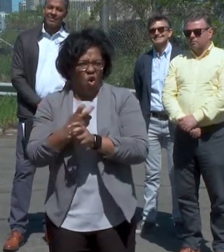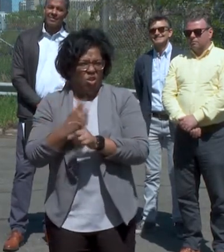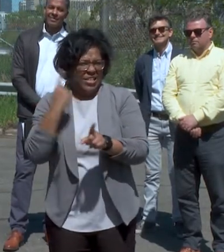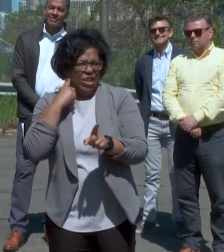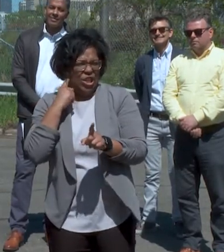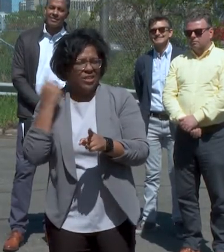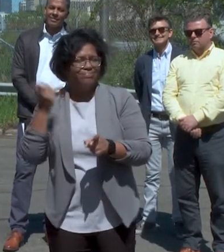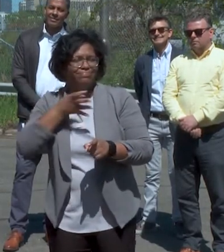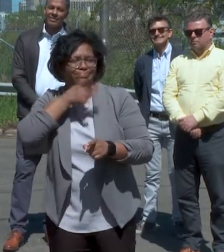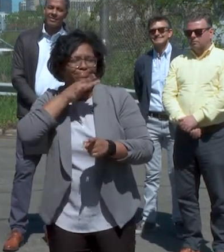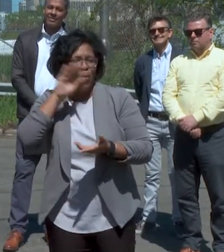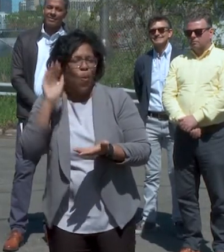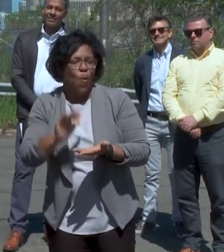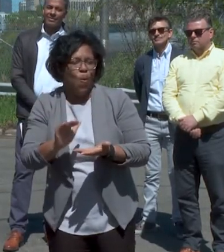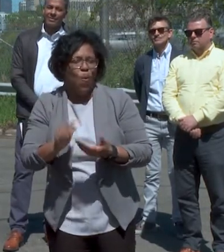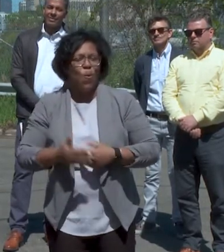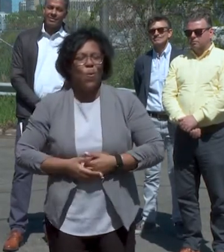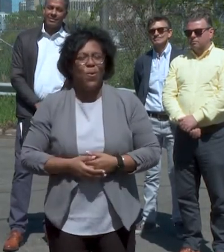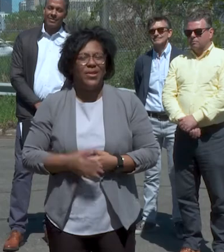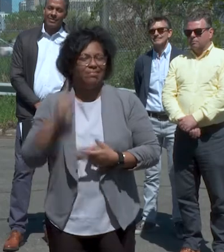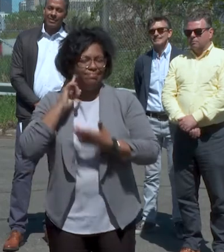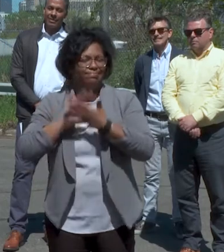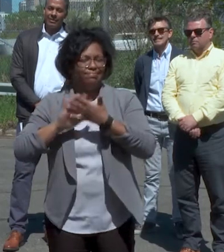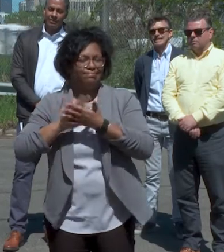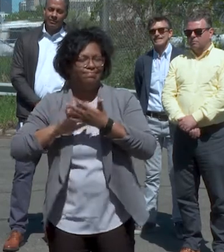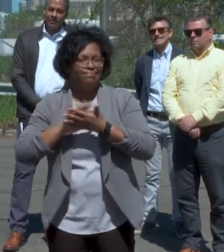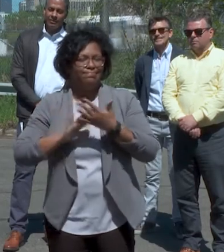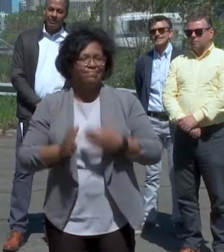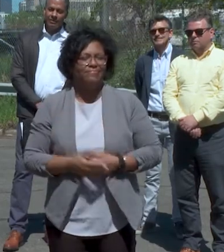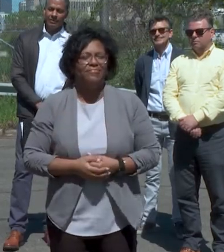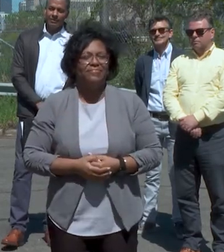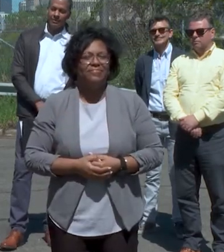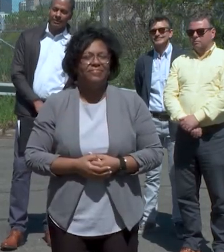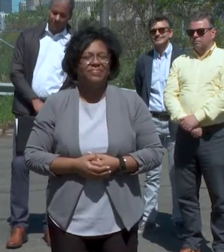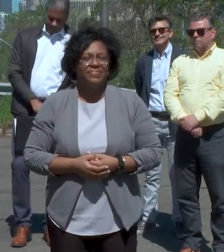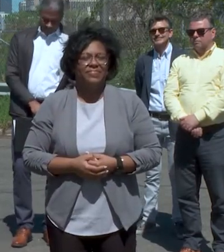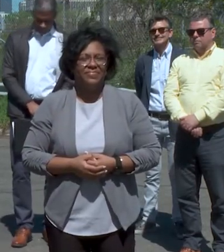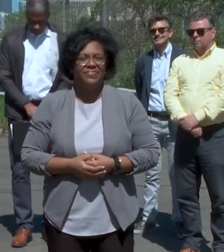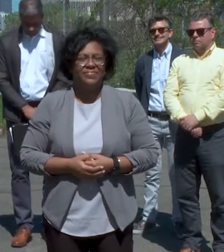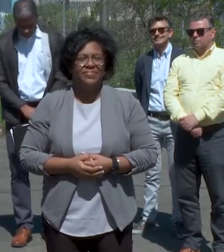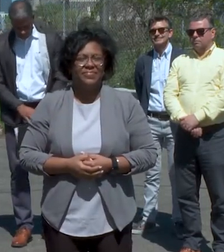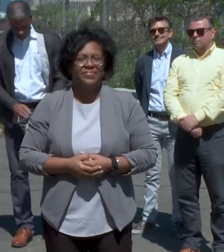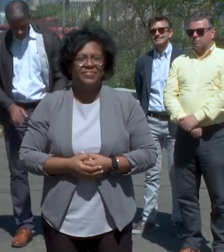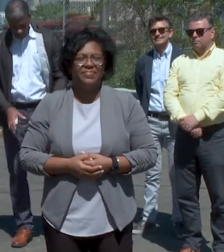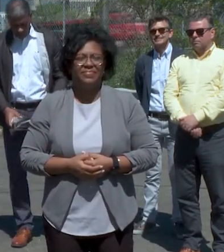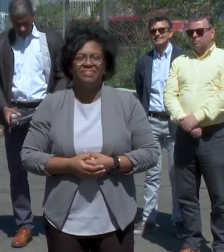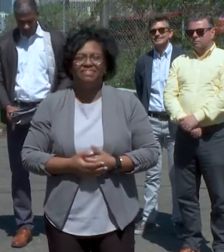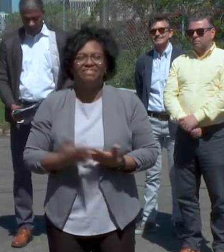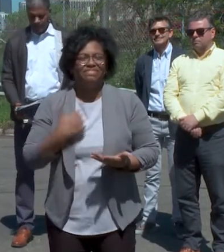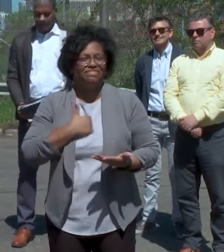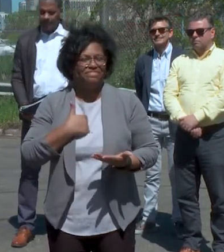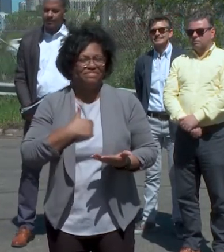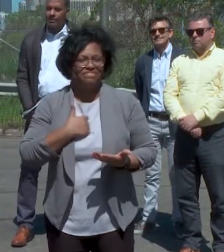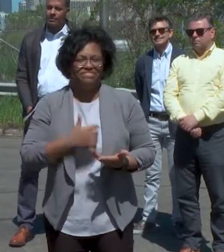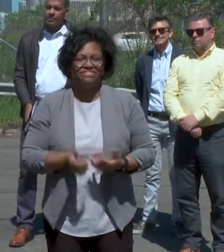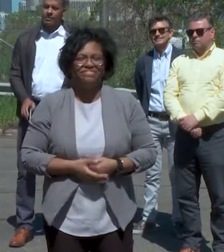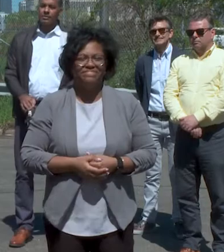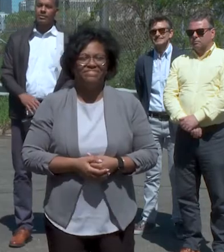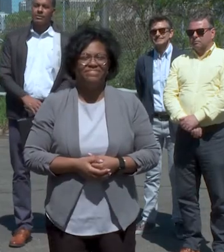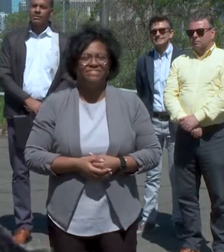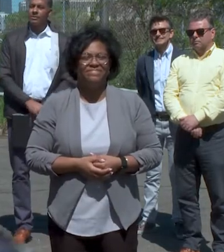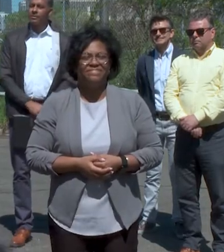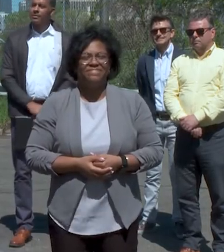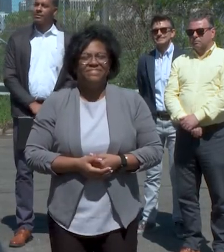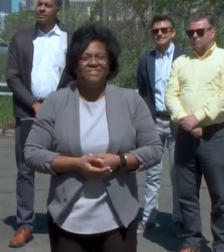the environment. We're also looking with this project to reduce the amount of stormwater flowing through storm sewers. So